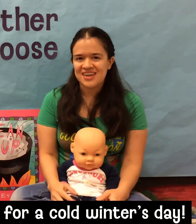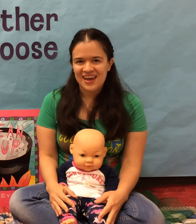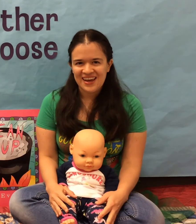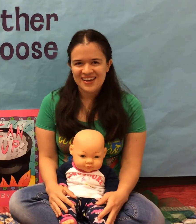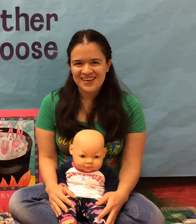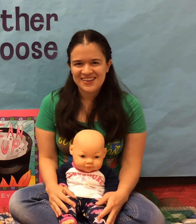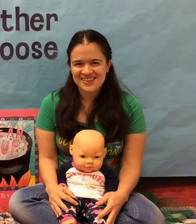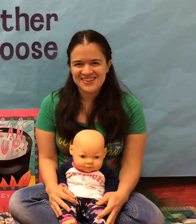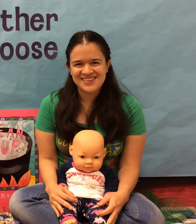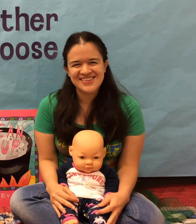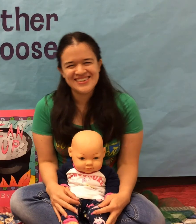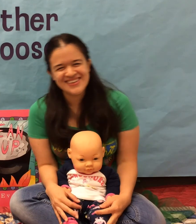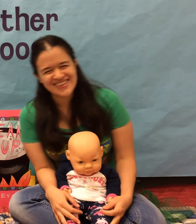day.